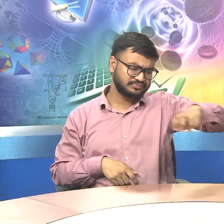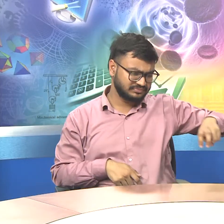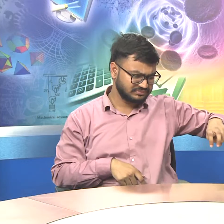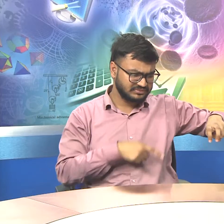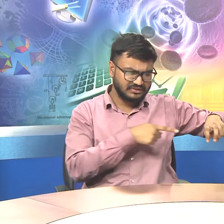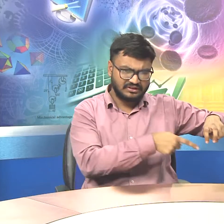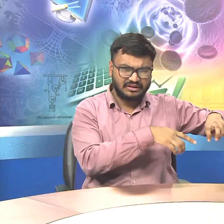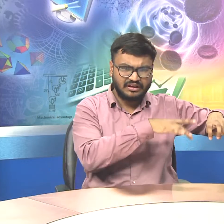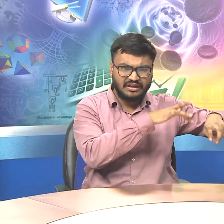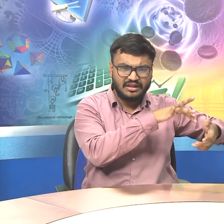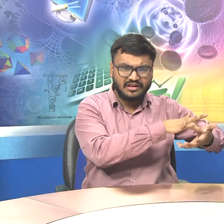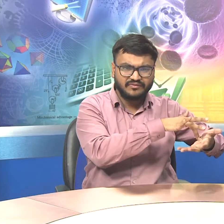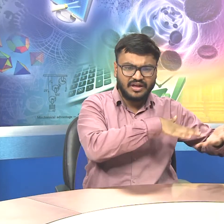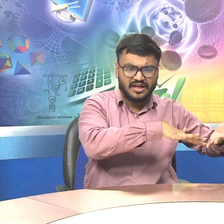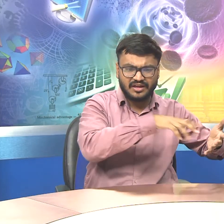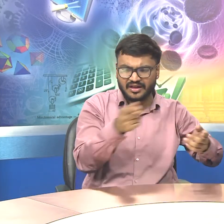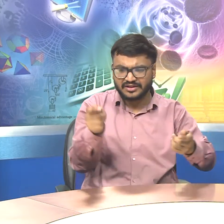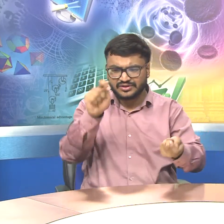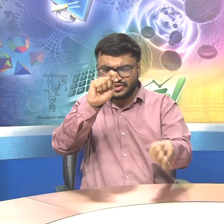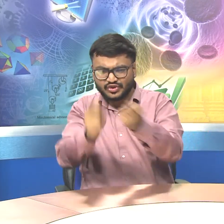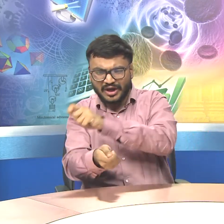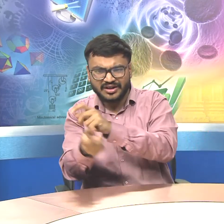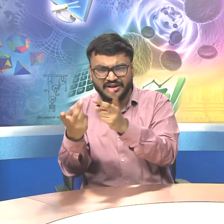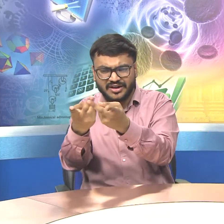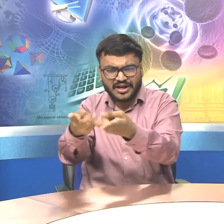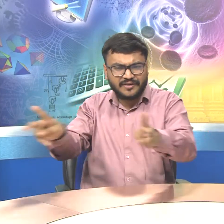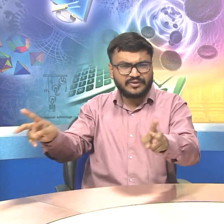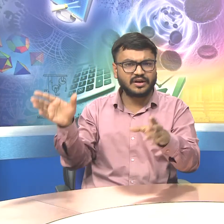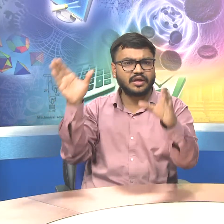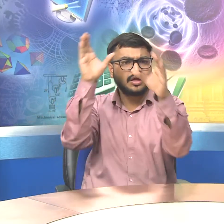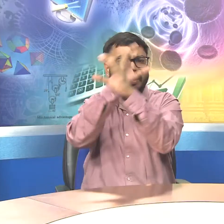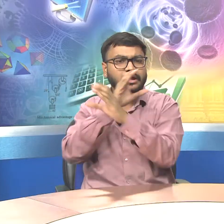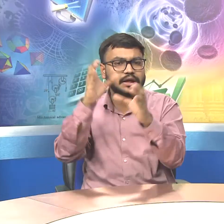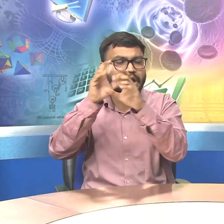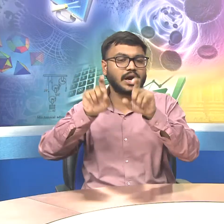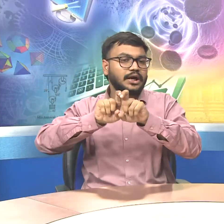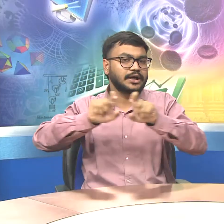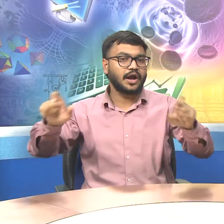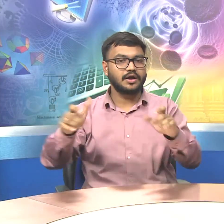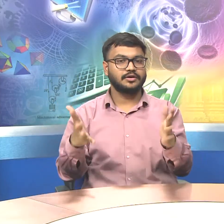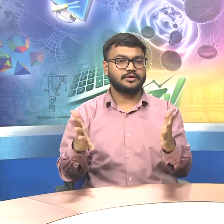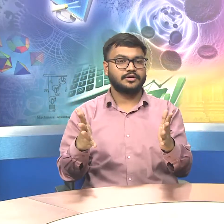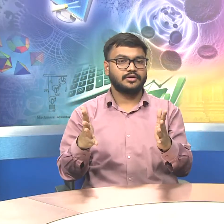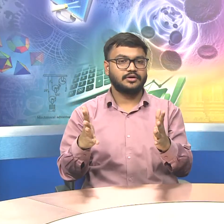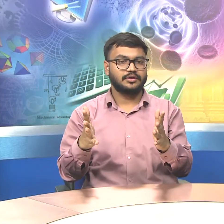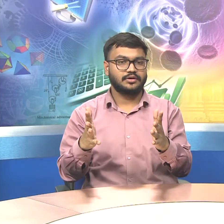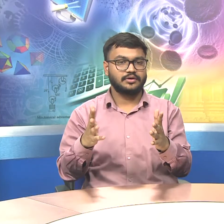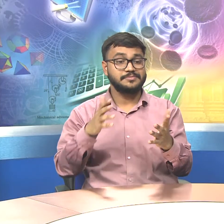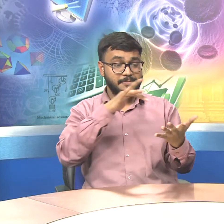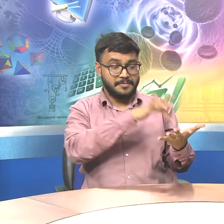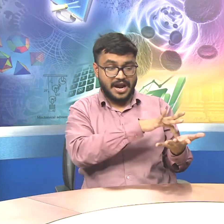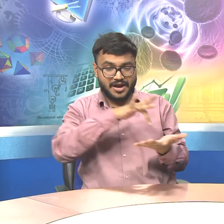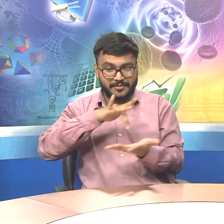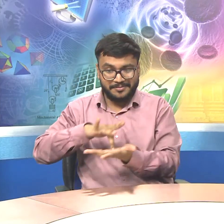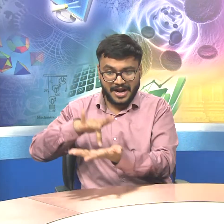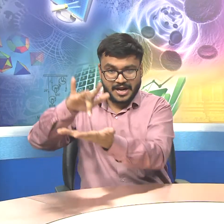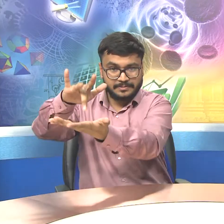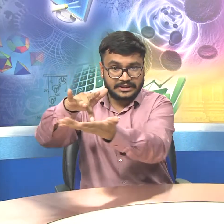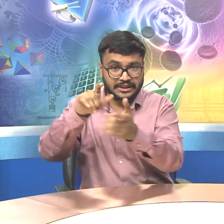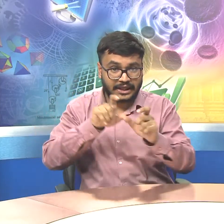So the location of my house and my friend and me is already fixed, so the sign is clear. If